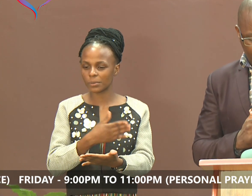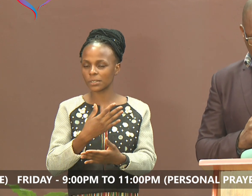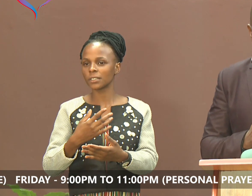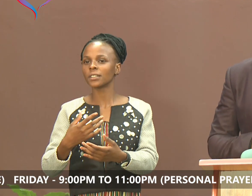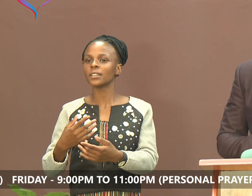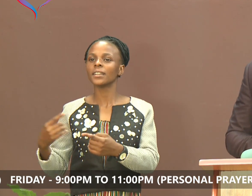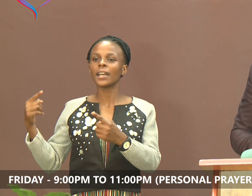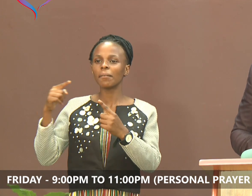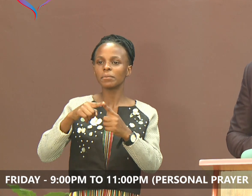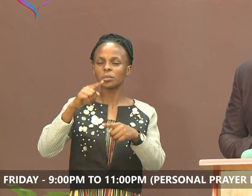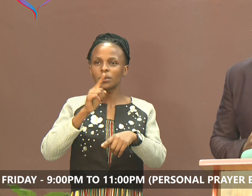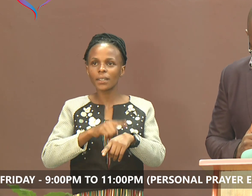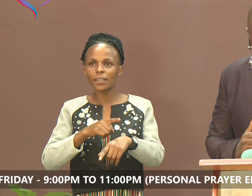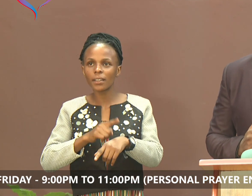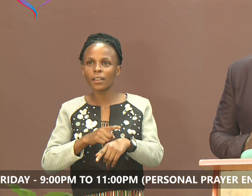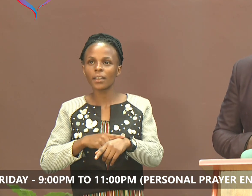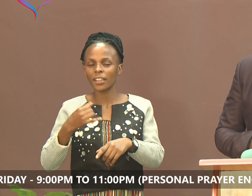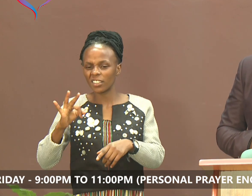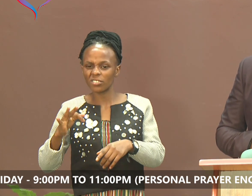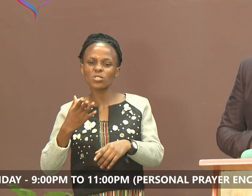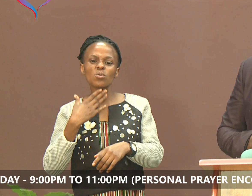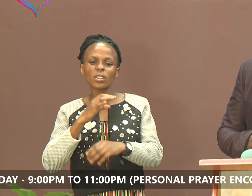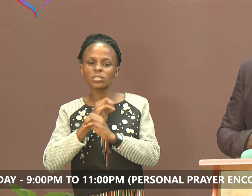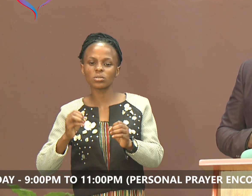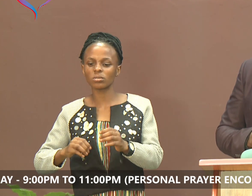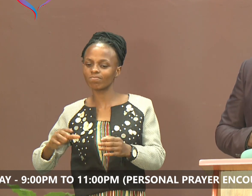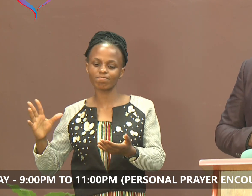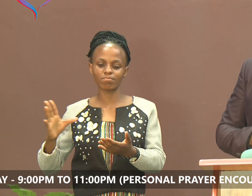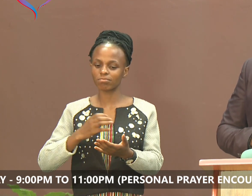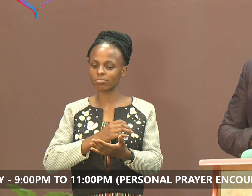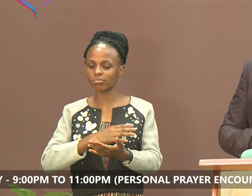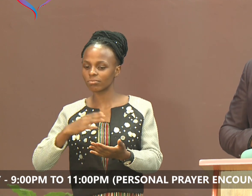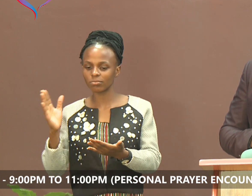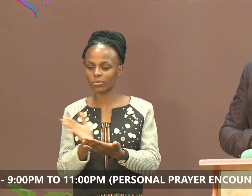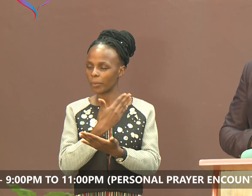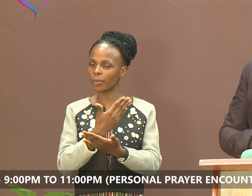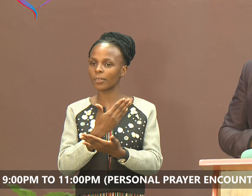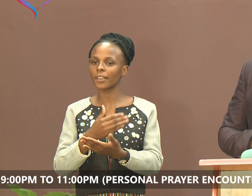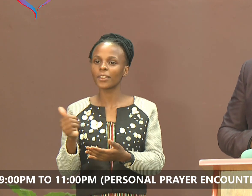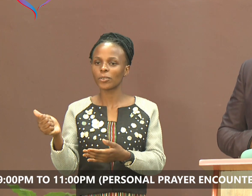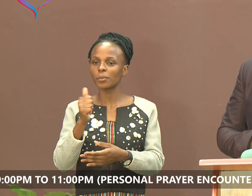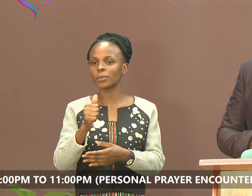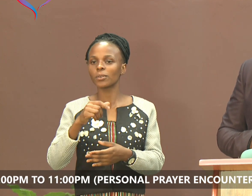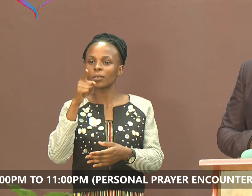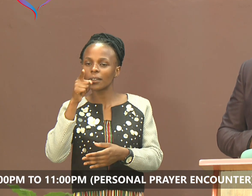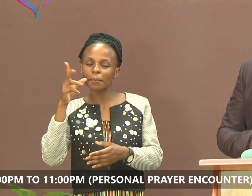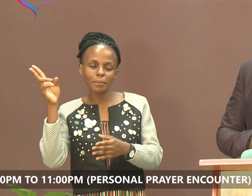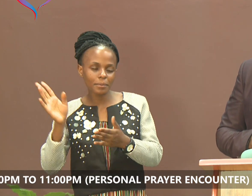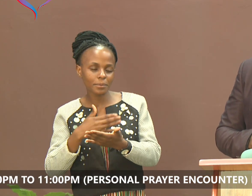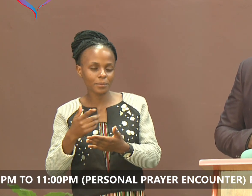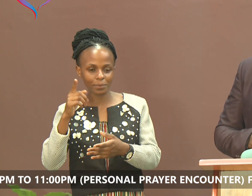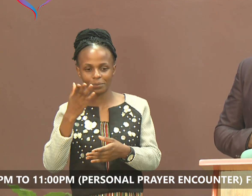Waba music oyina gw'oyinza otteekako n'omuggyako mangu n'obeerako n'omulala gw'oteekako n'omusiima n'olekawo n'owuliriza okwo kwe tuyita